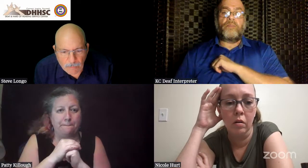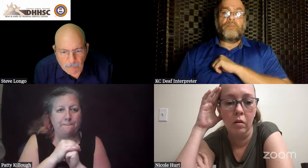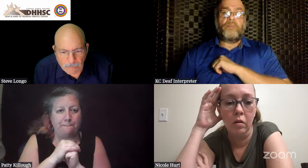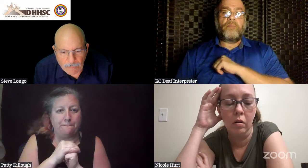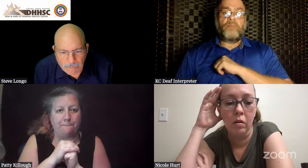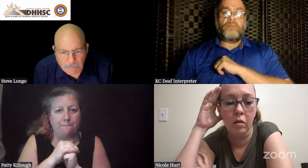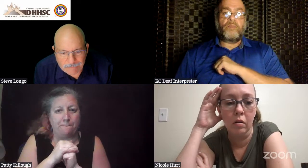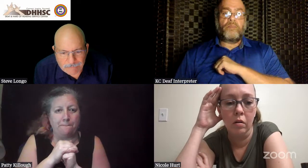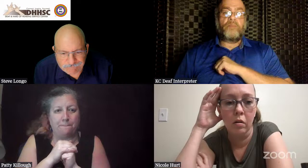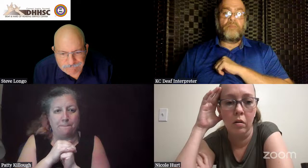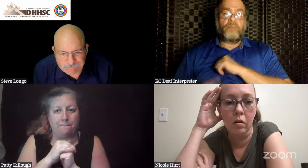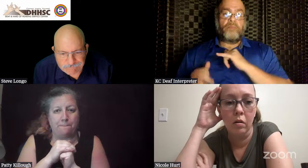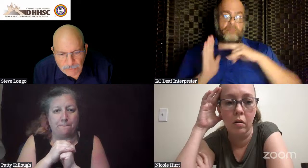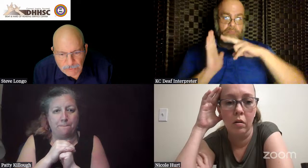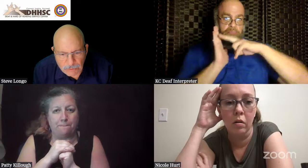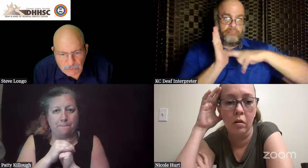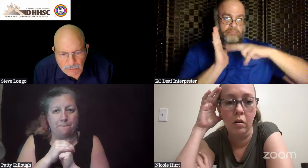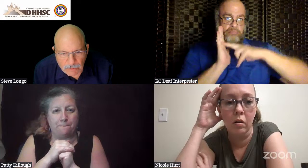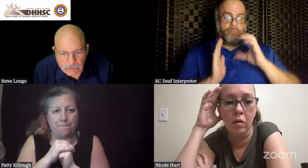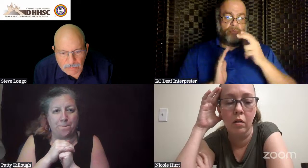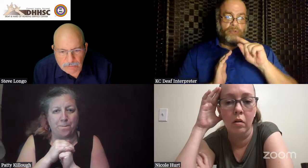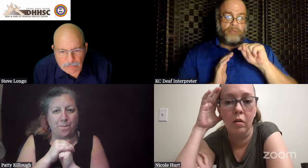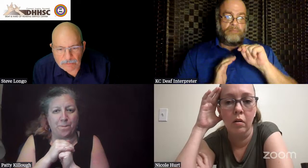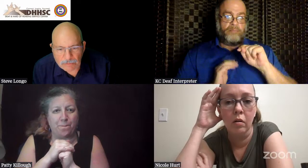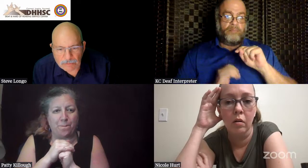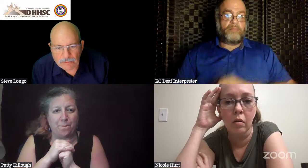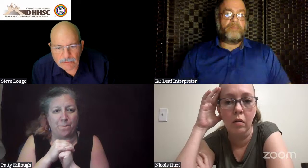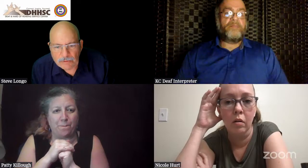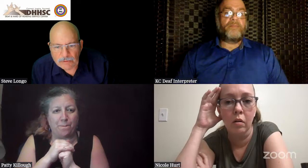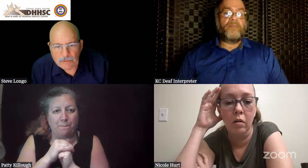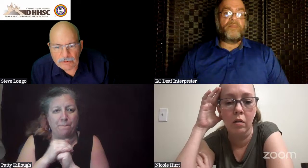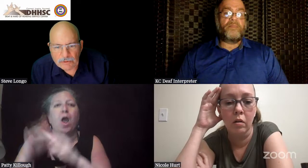minutes that this motion was passed.